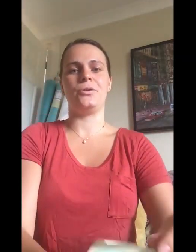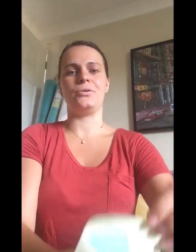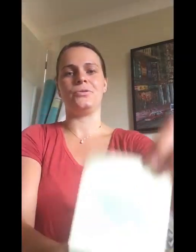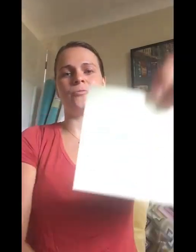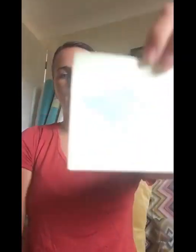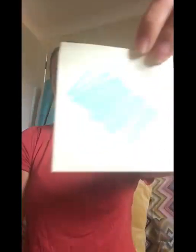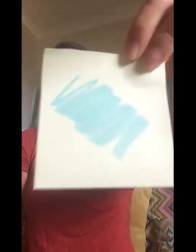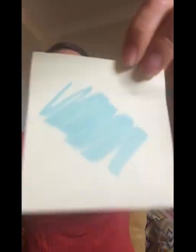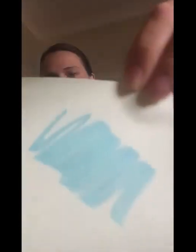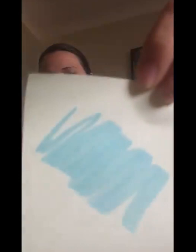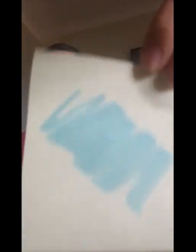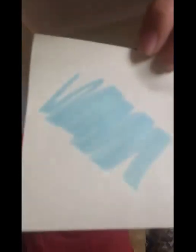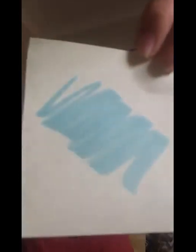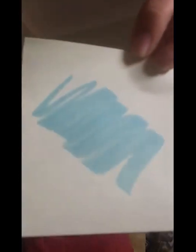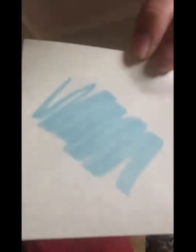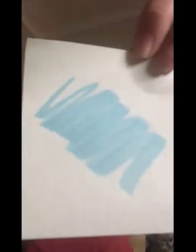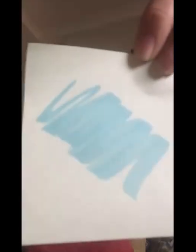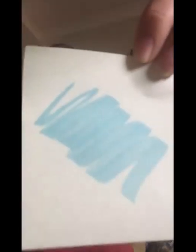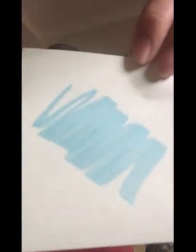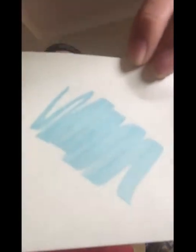Blue. Remember those veins. Blue.